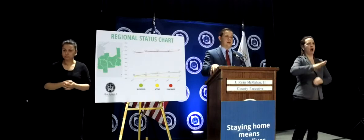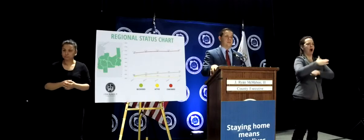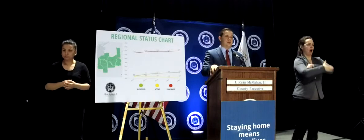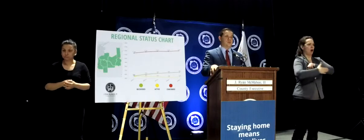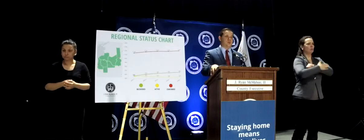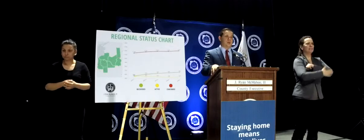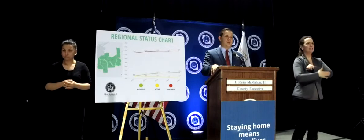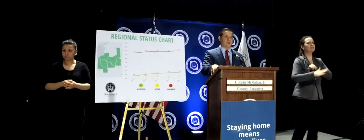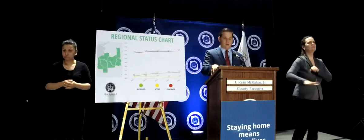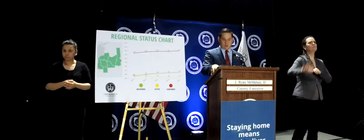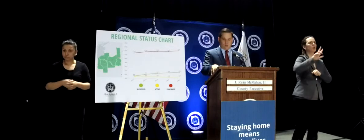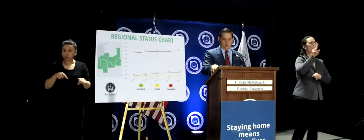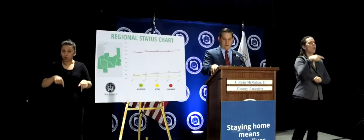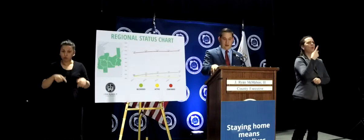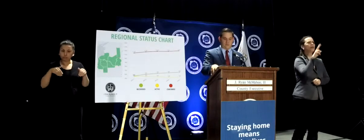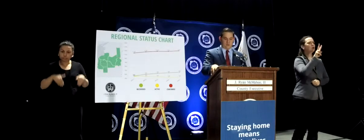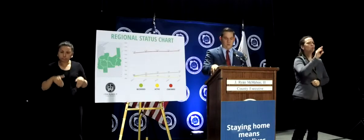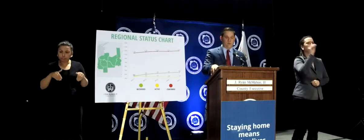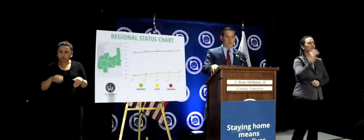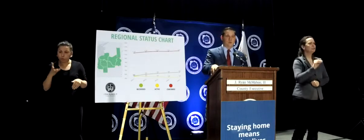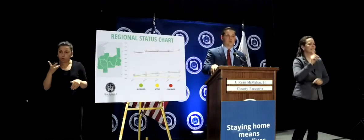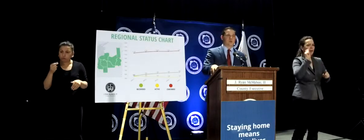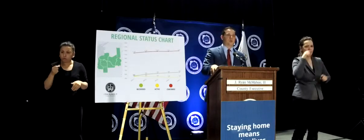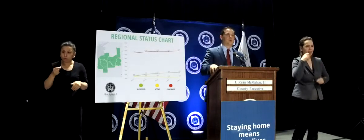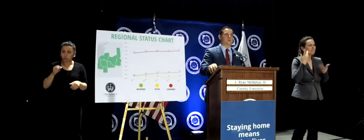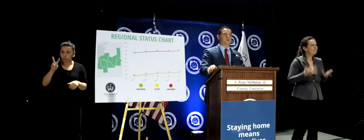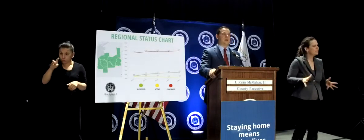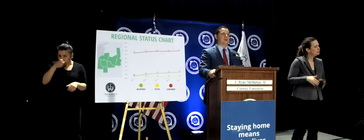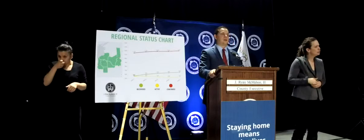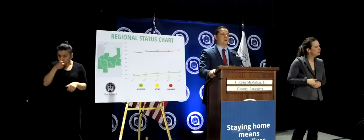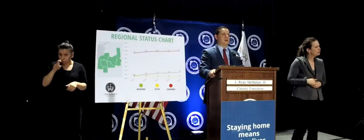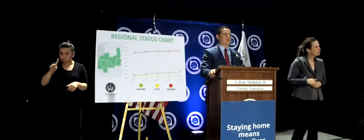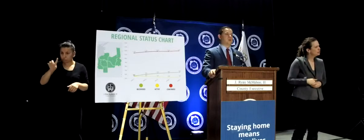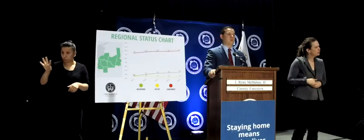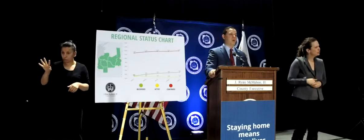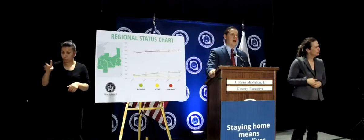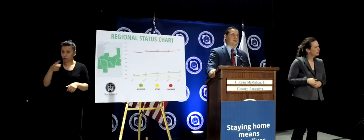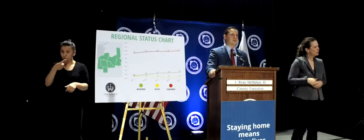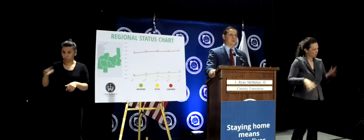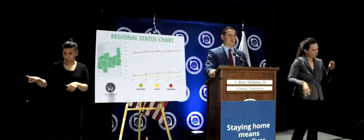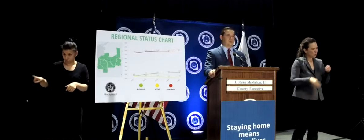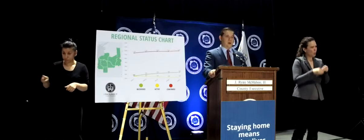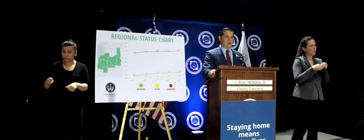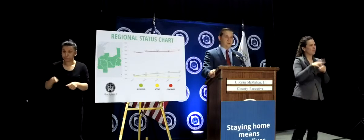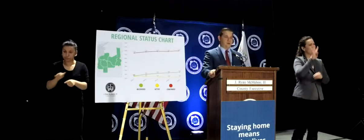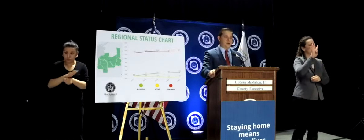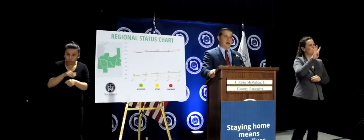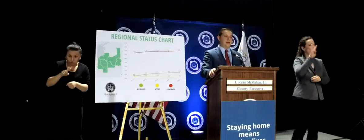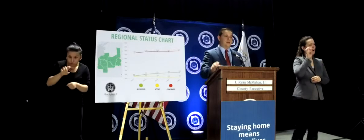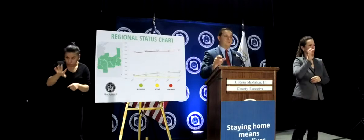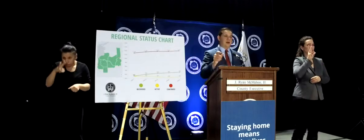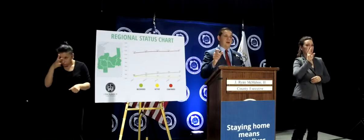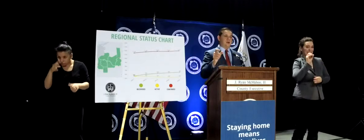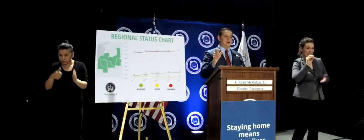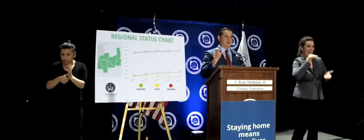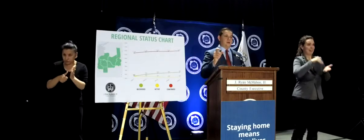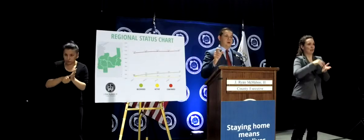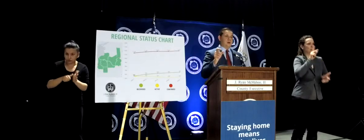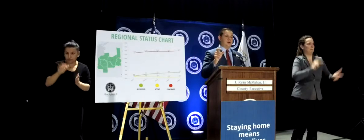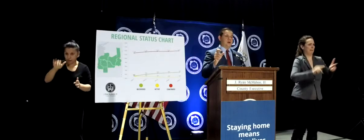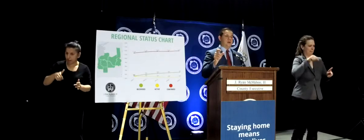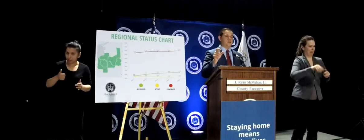this time next week, we're pretty confident we'll be closer to 3% as we're proactively